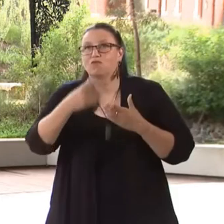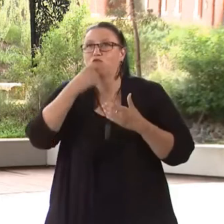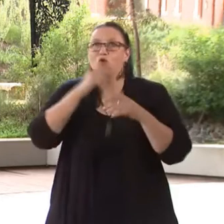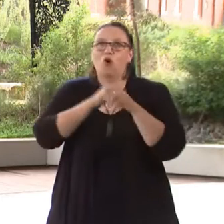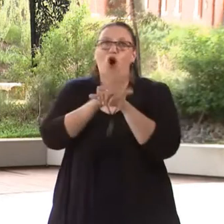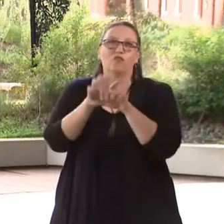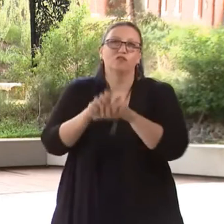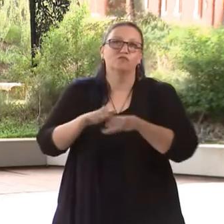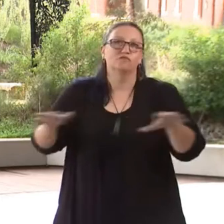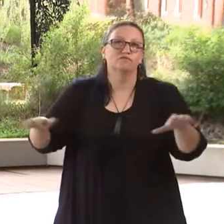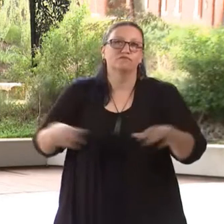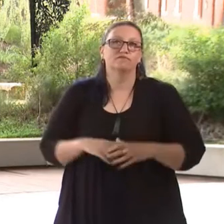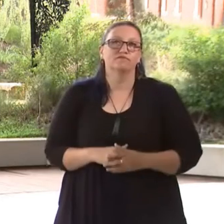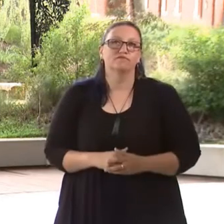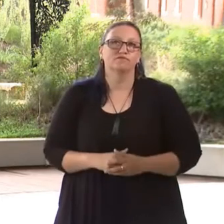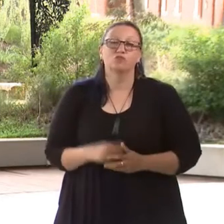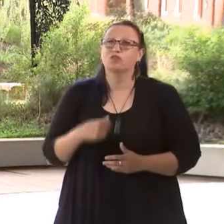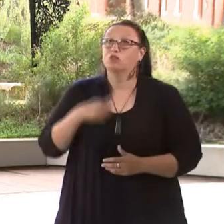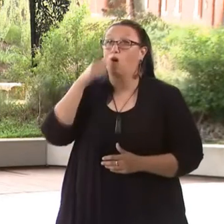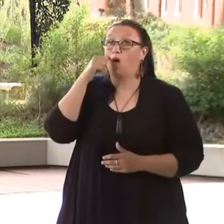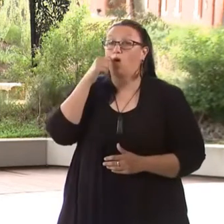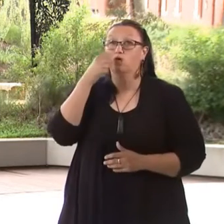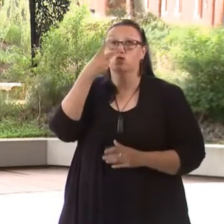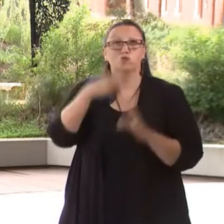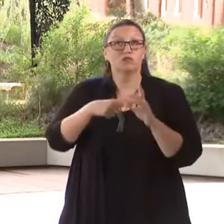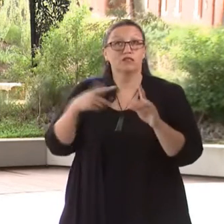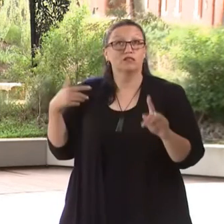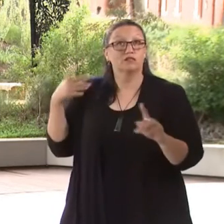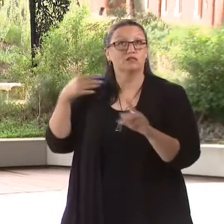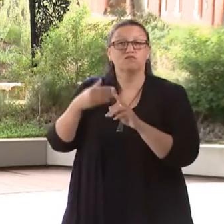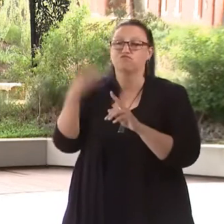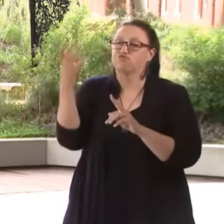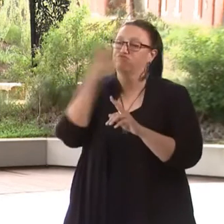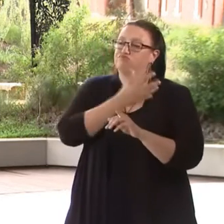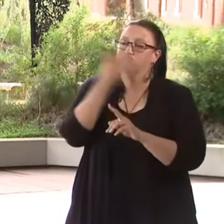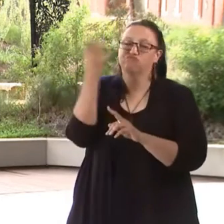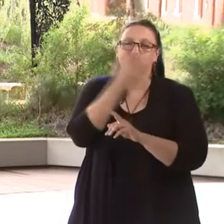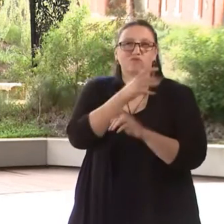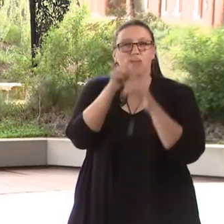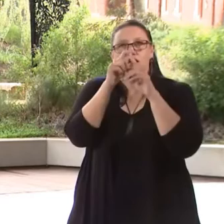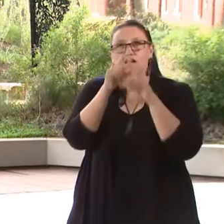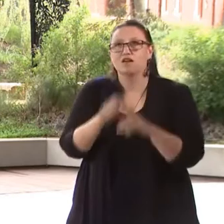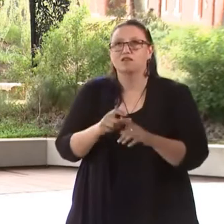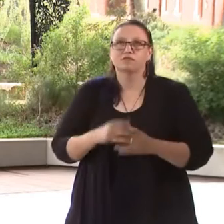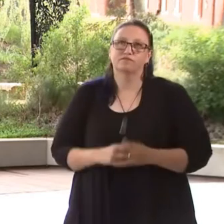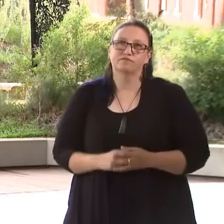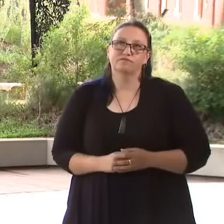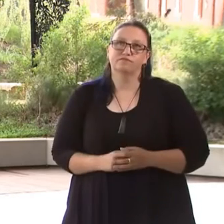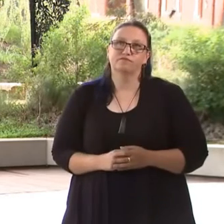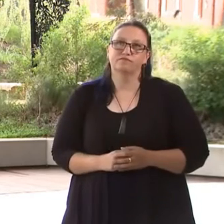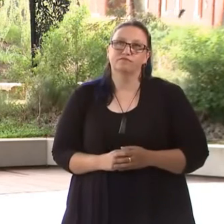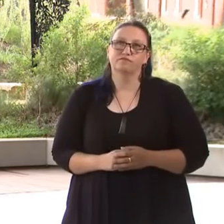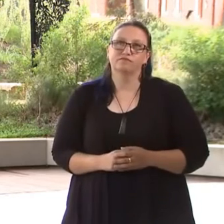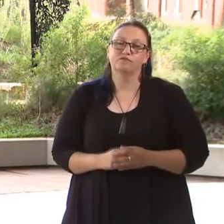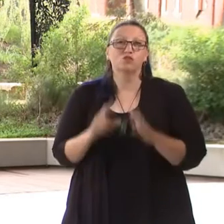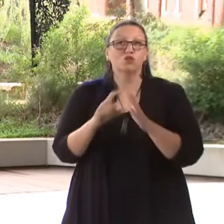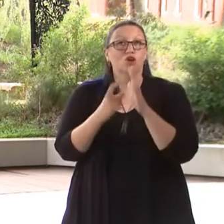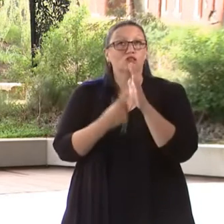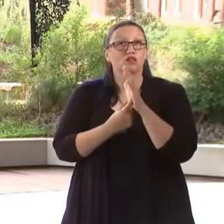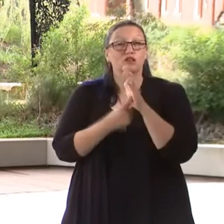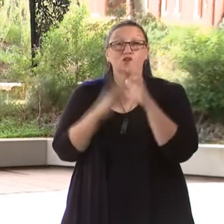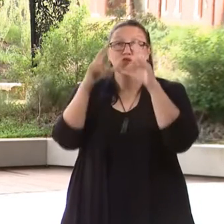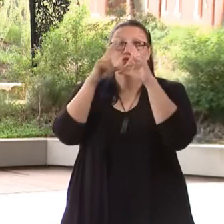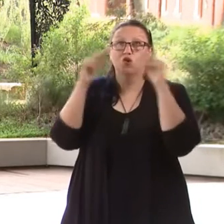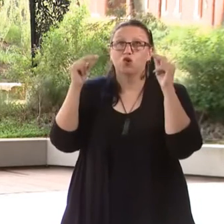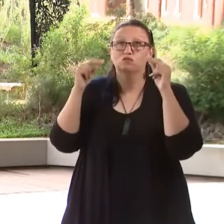very difficult 2 years and our frontline workers have worked tirelessly over that period of time, and over this last month continue